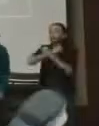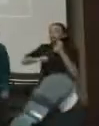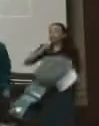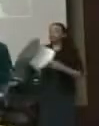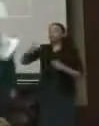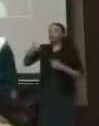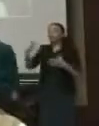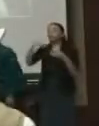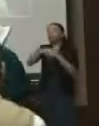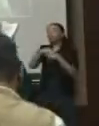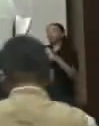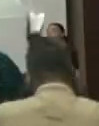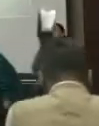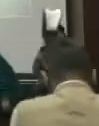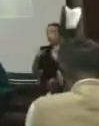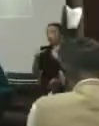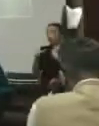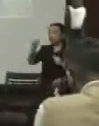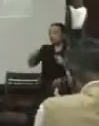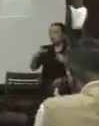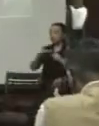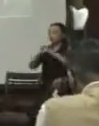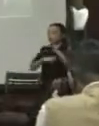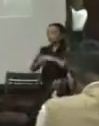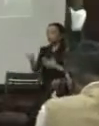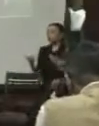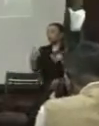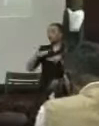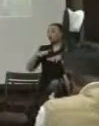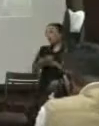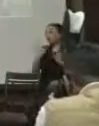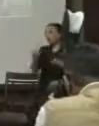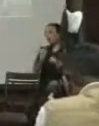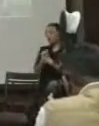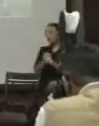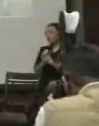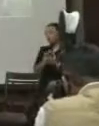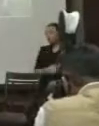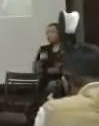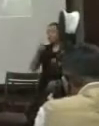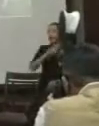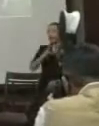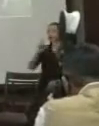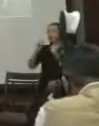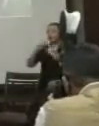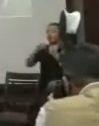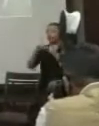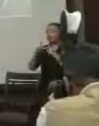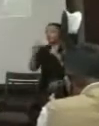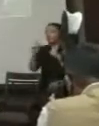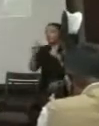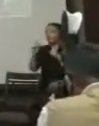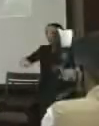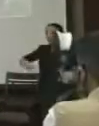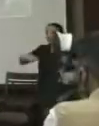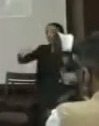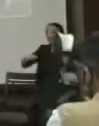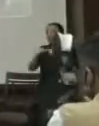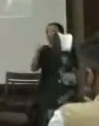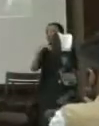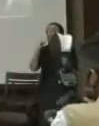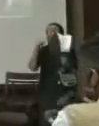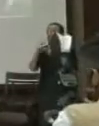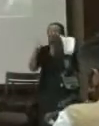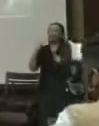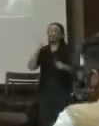on disability, accessibility, and inclusion. An NCPDP Javed Abidi Fellow, Kavya had